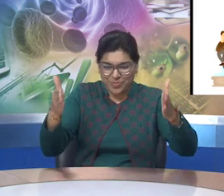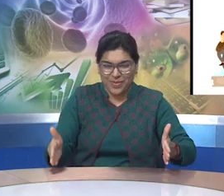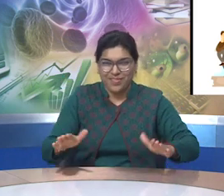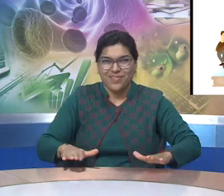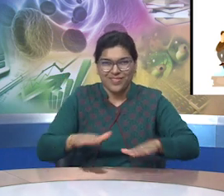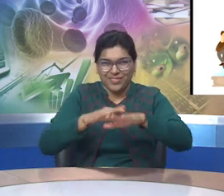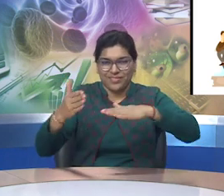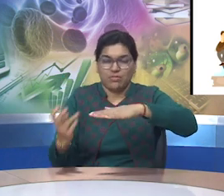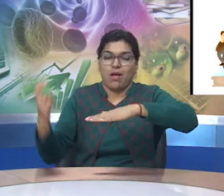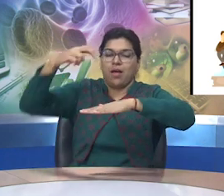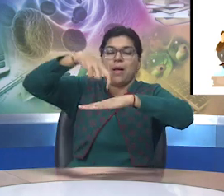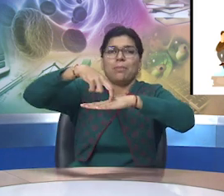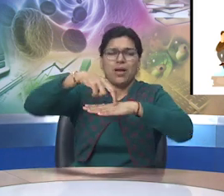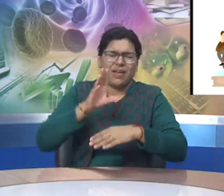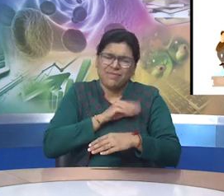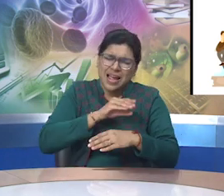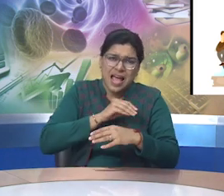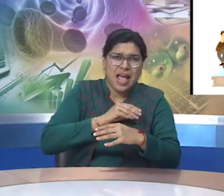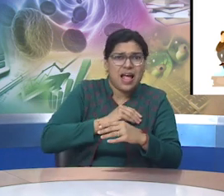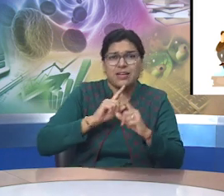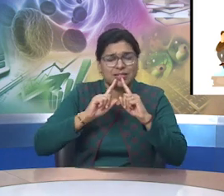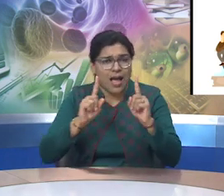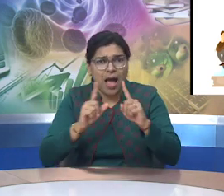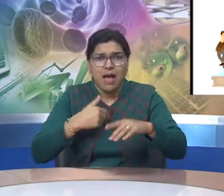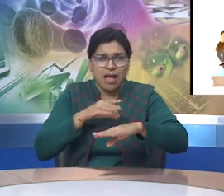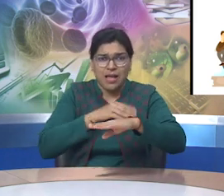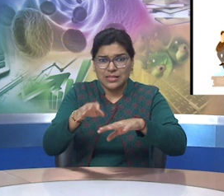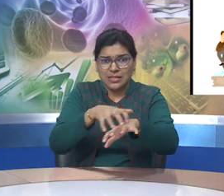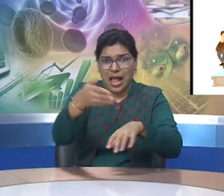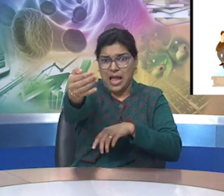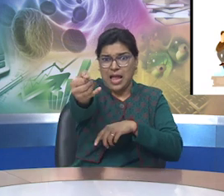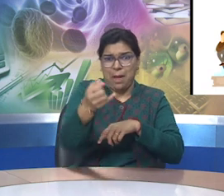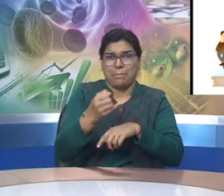a very dignified man jumping on his table